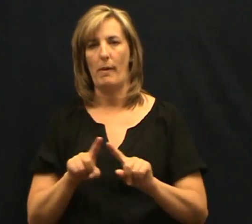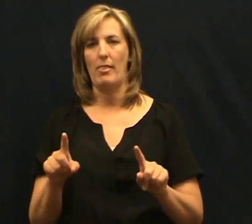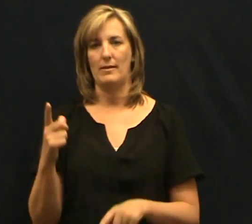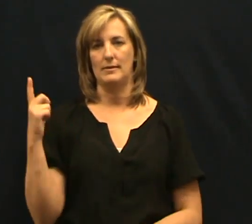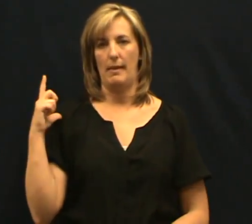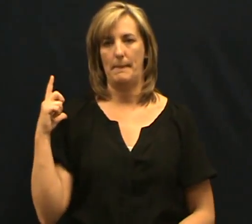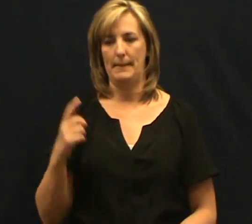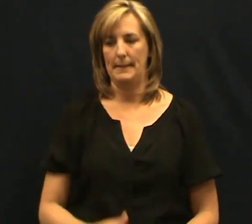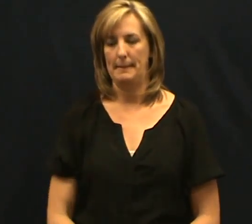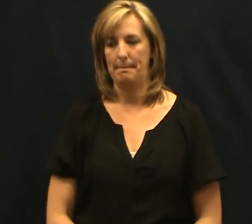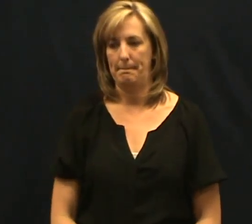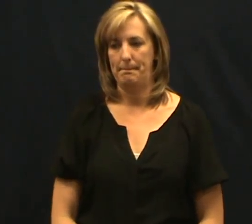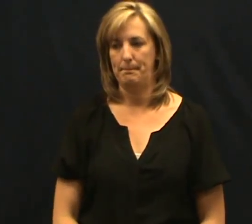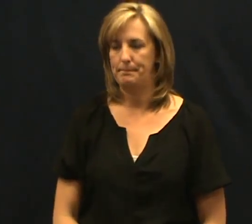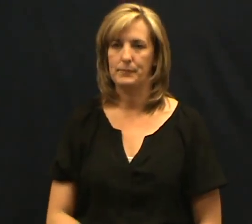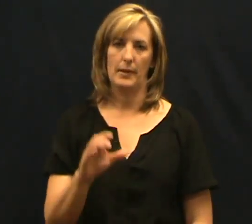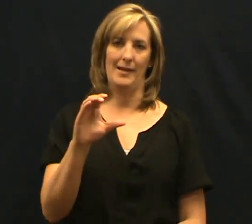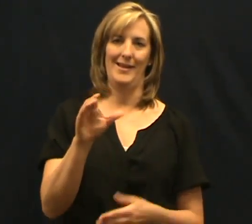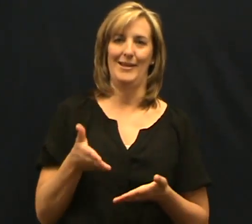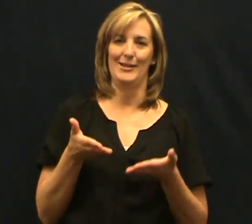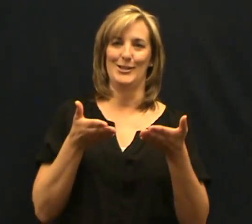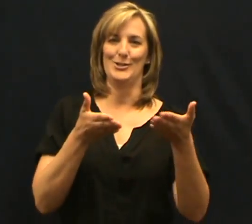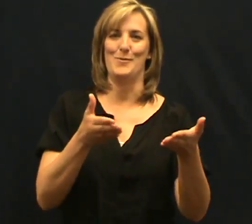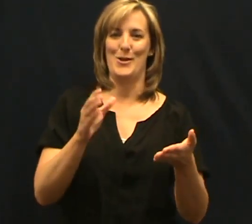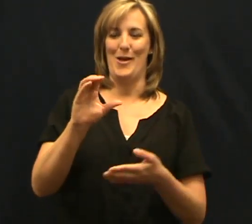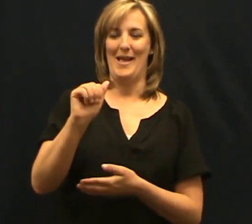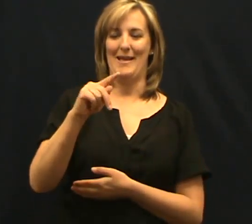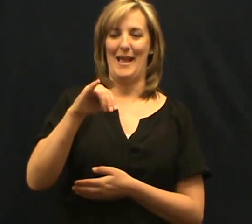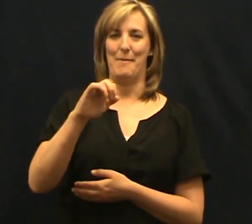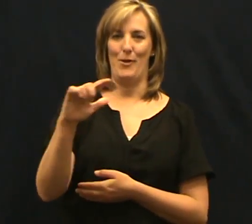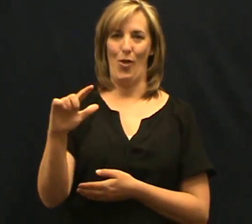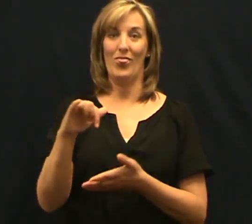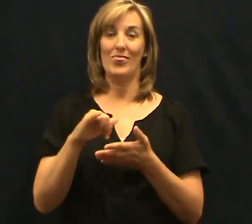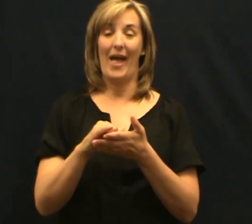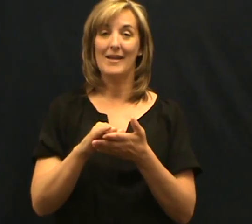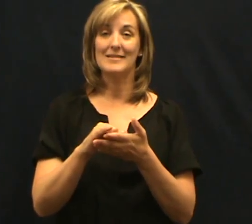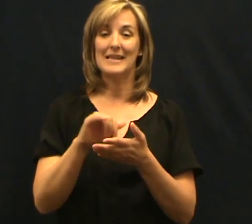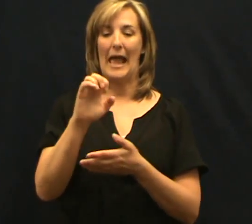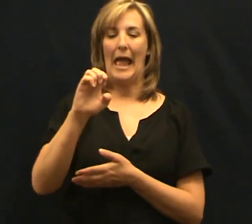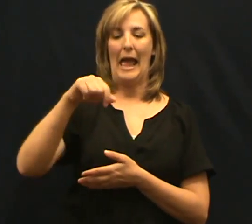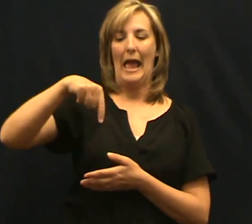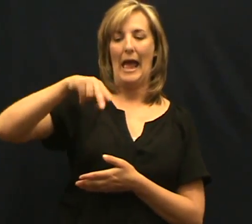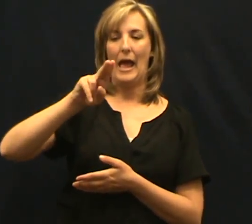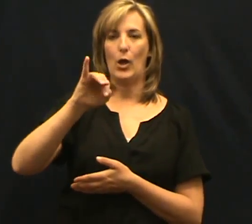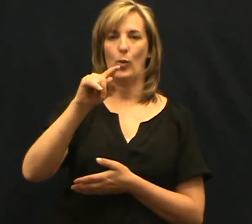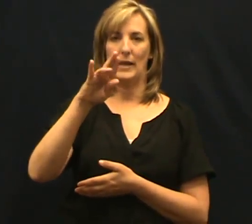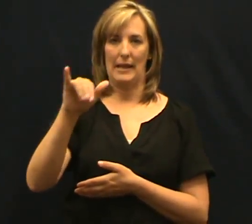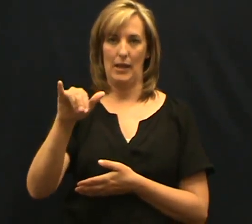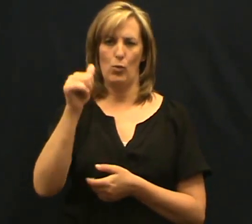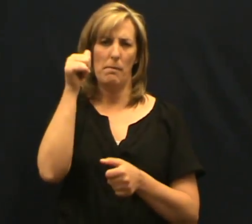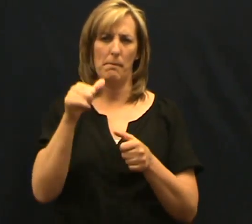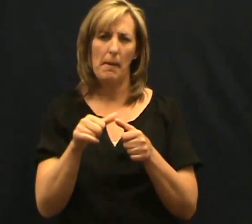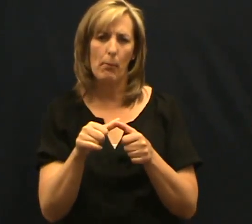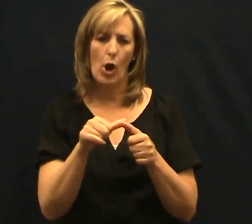case. Contributed capital, that's an equity account. Assets equal liability plus stockholders' equity.